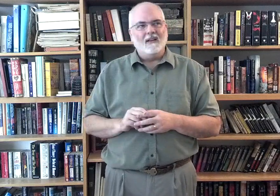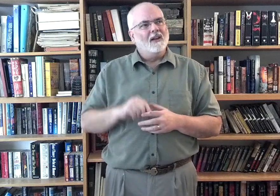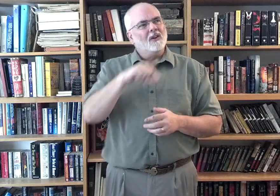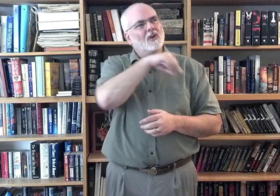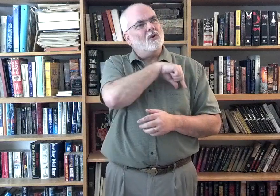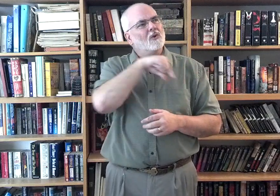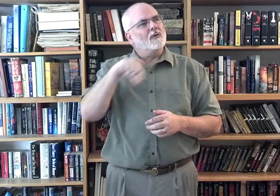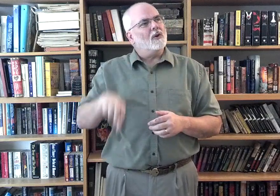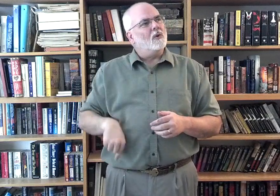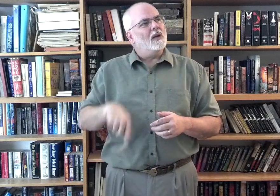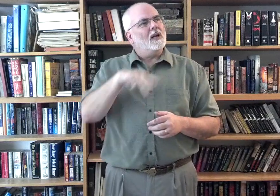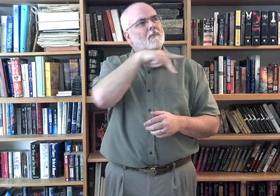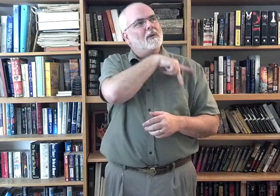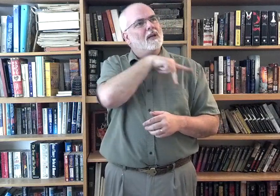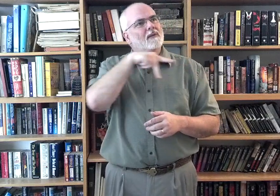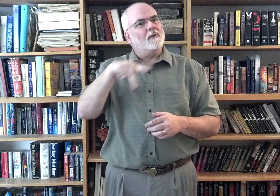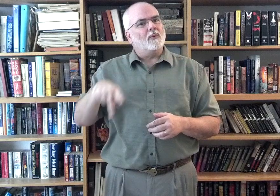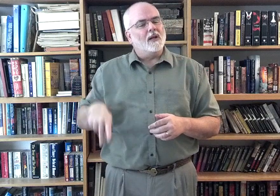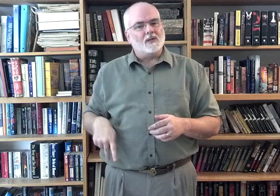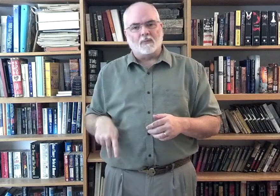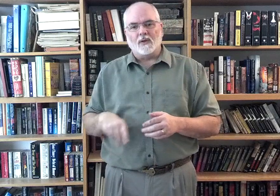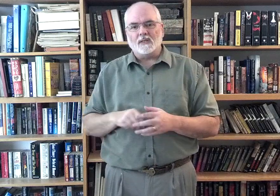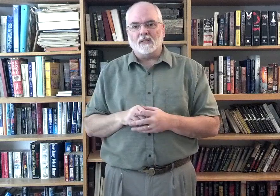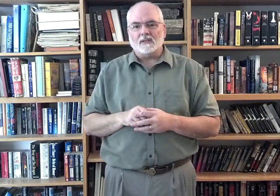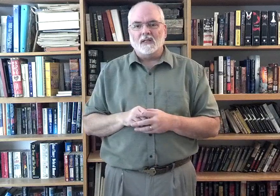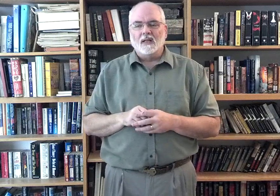Q for Queen, P for Prince or Princess.